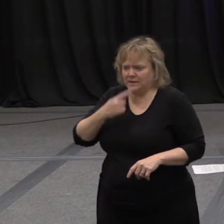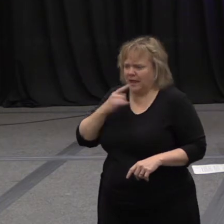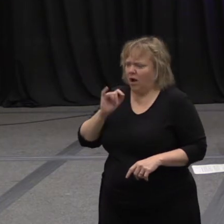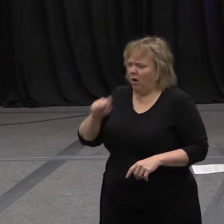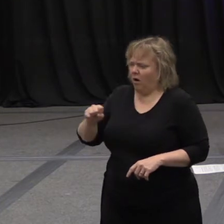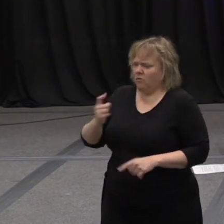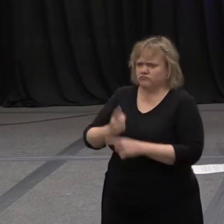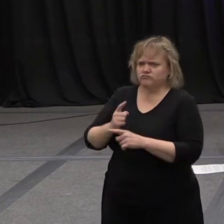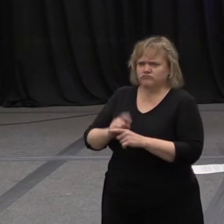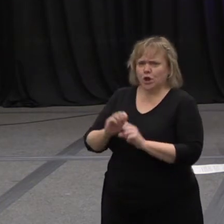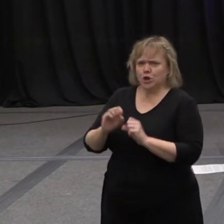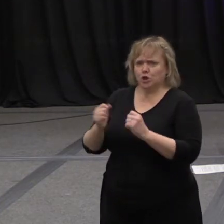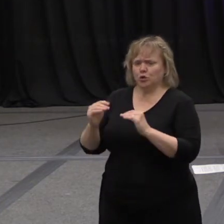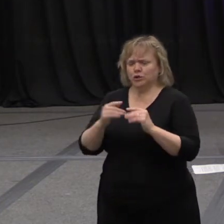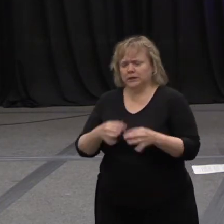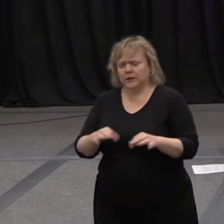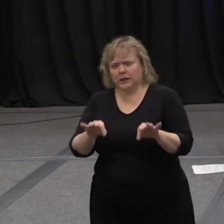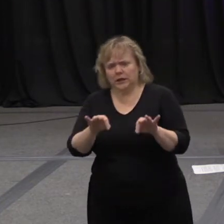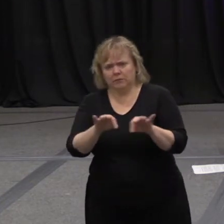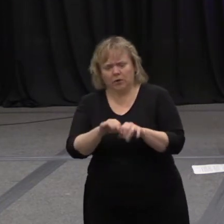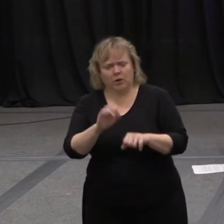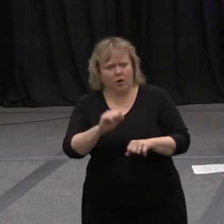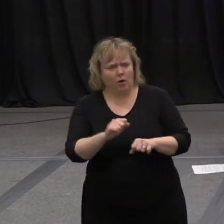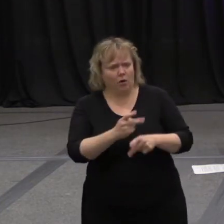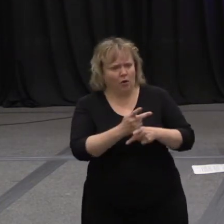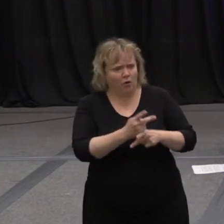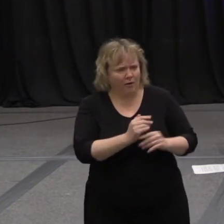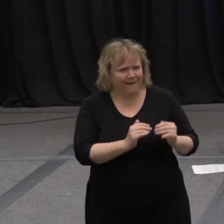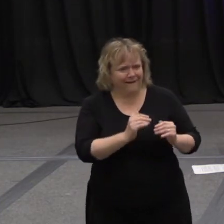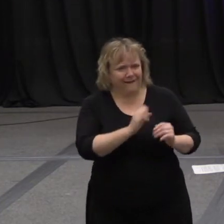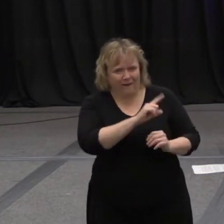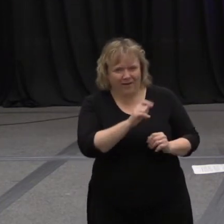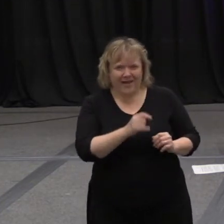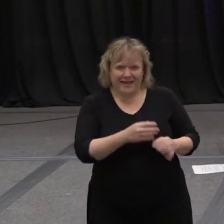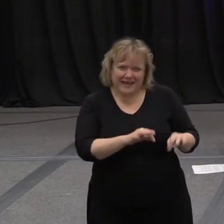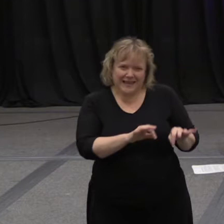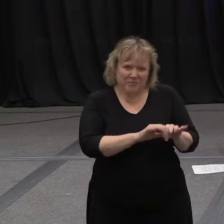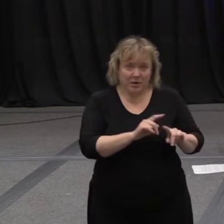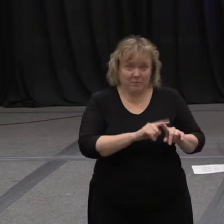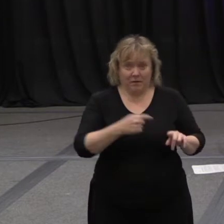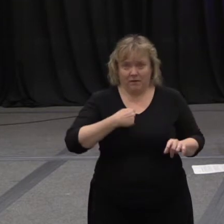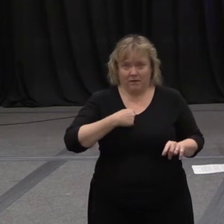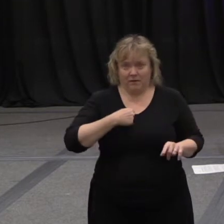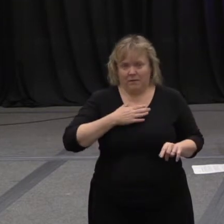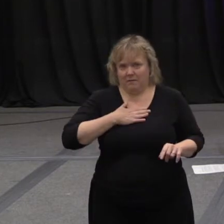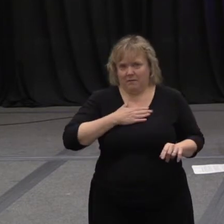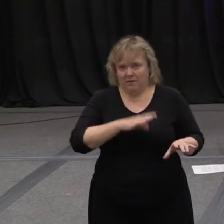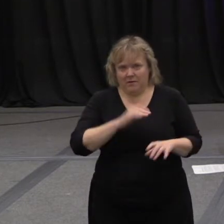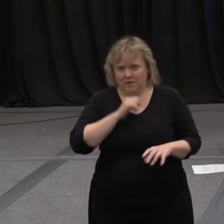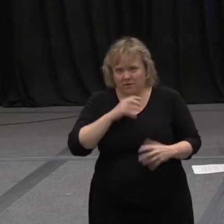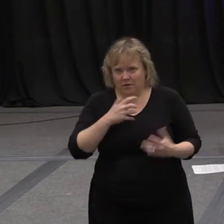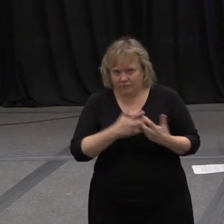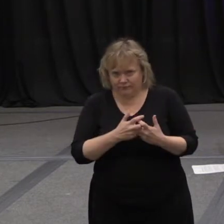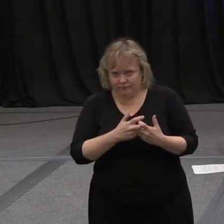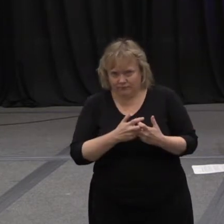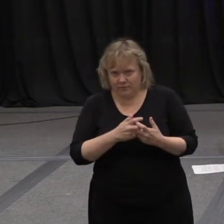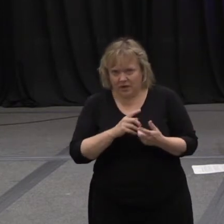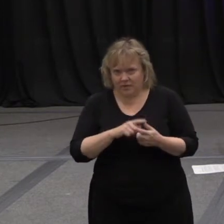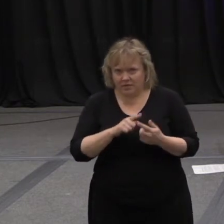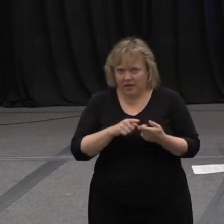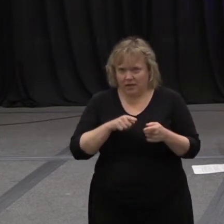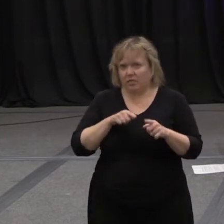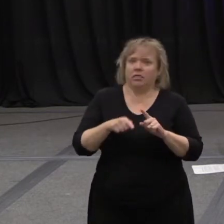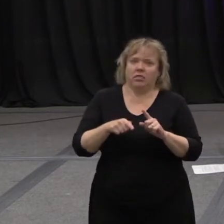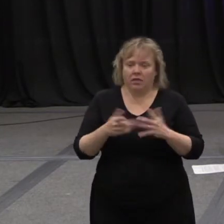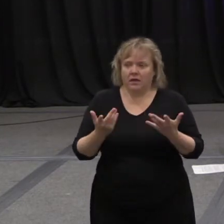in another person that we do in ourselves, we're out of alignment, and eternity is going